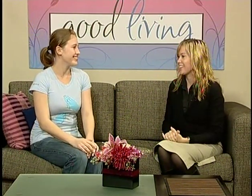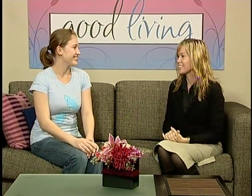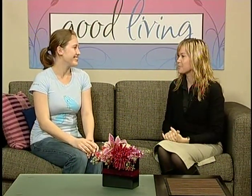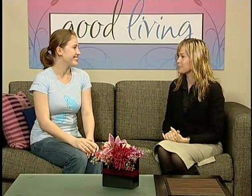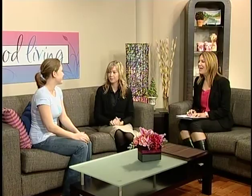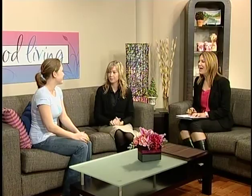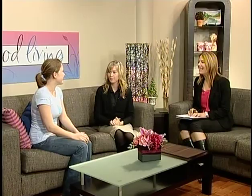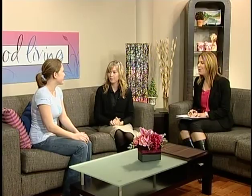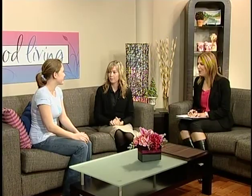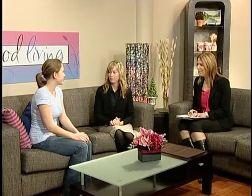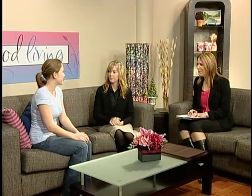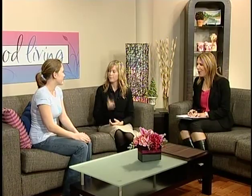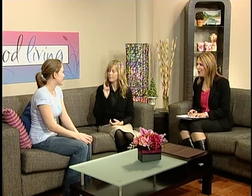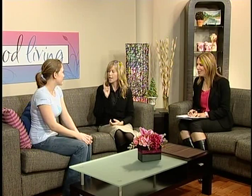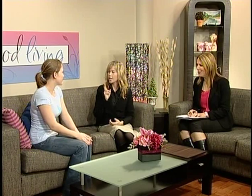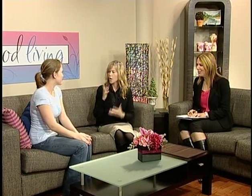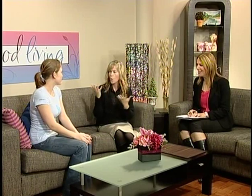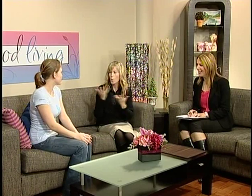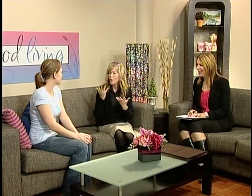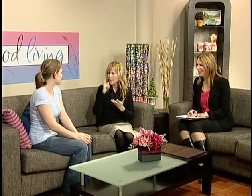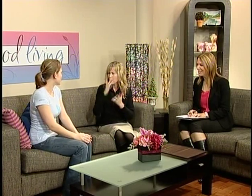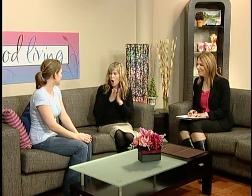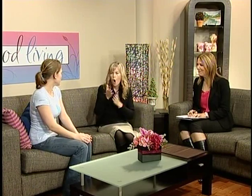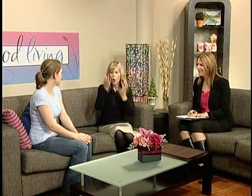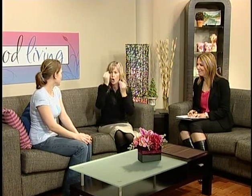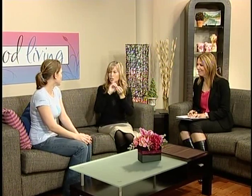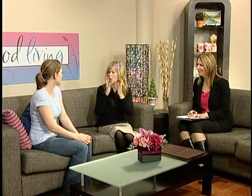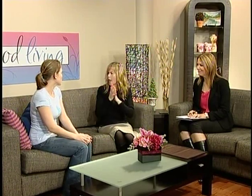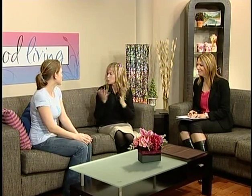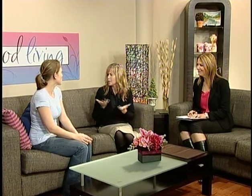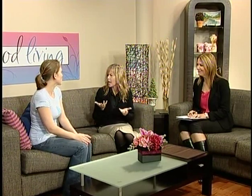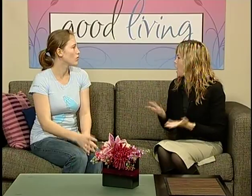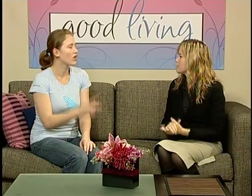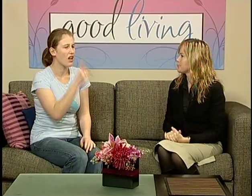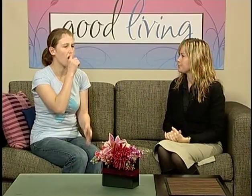right. Now, again, where do people go to learn sign language?